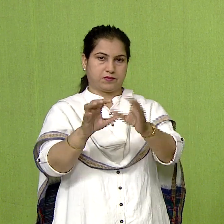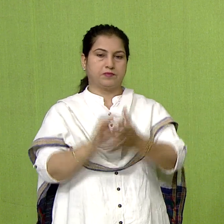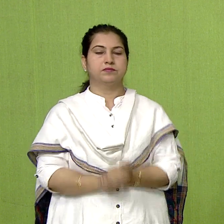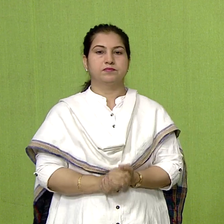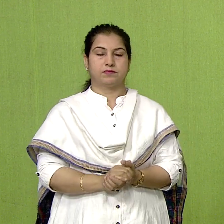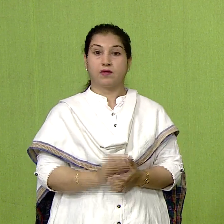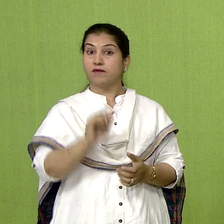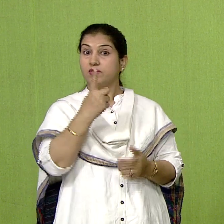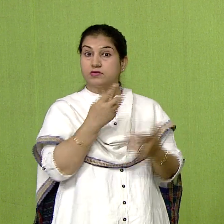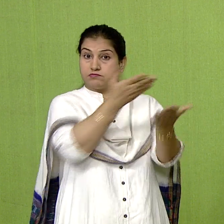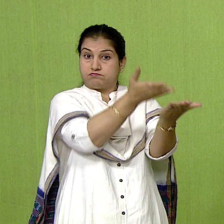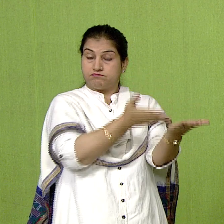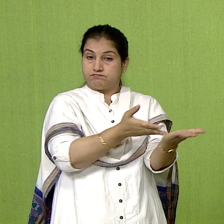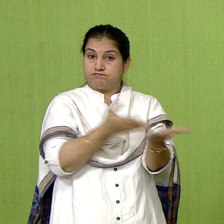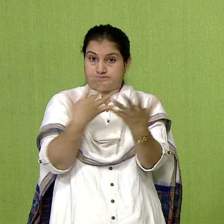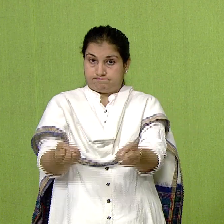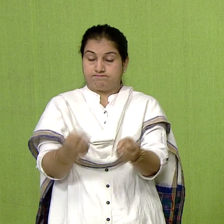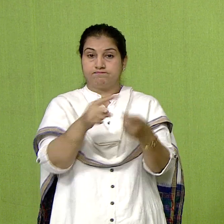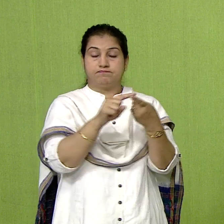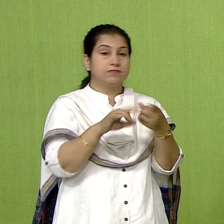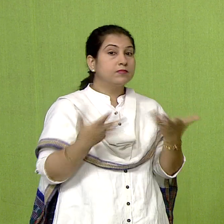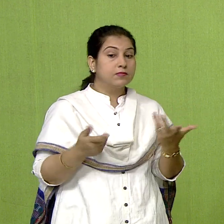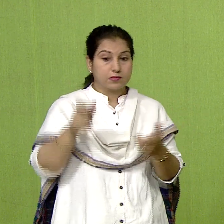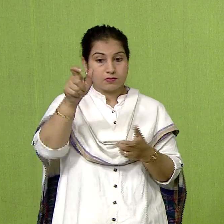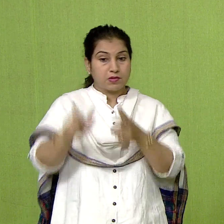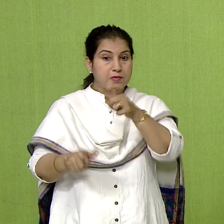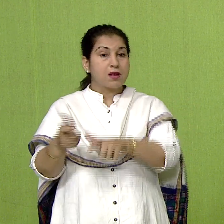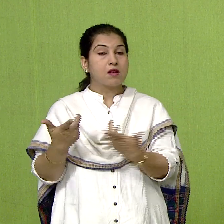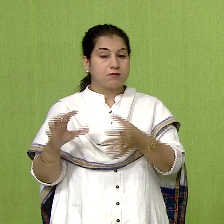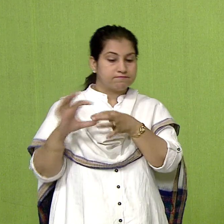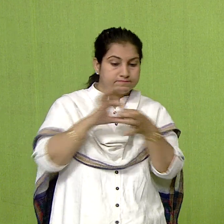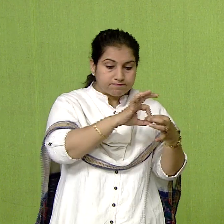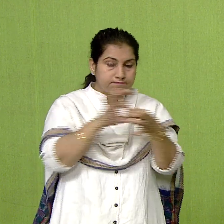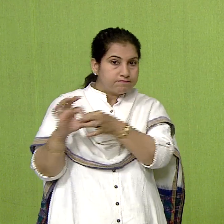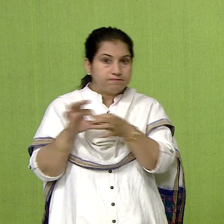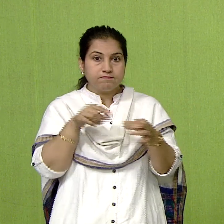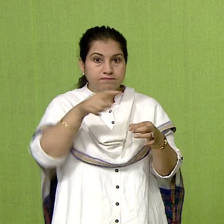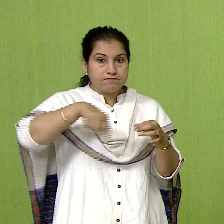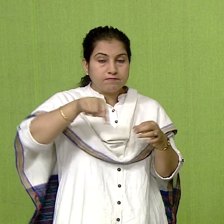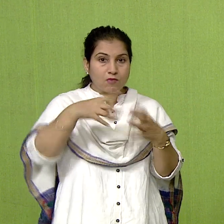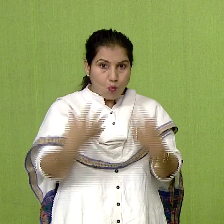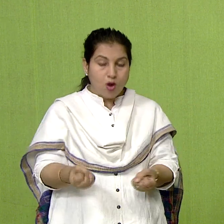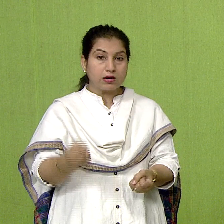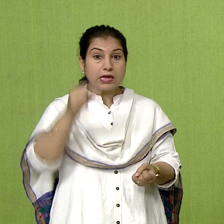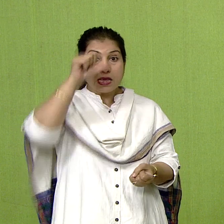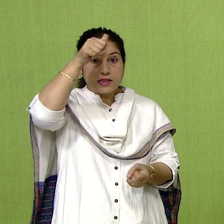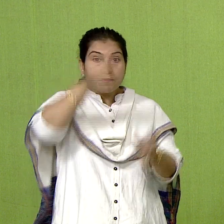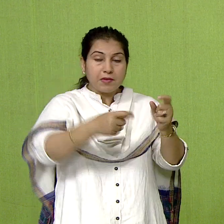the first demand was the moderators wanted more Indians to be